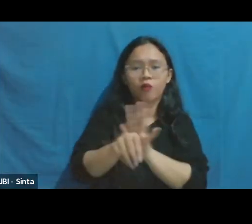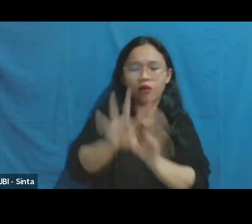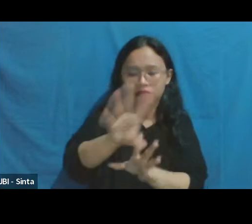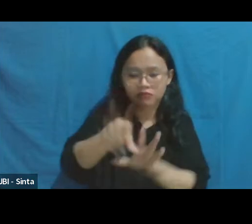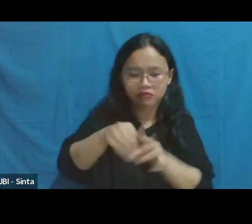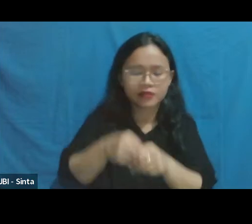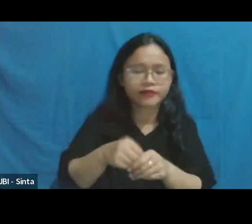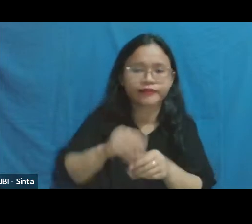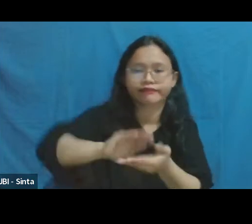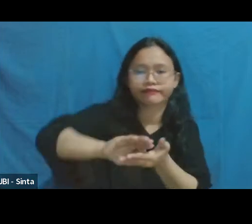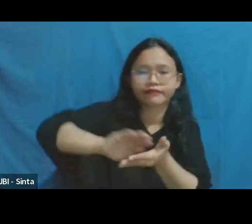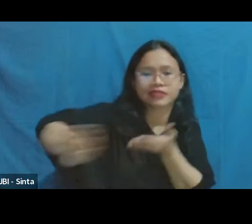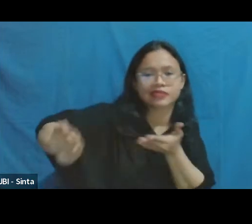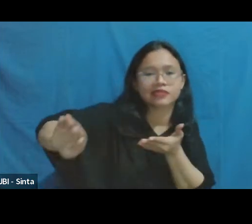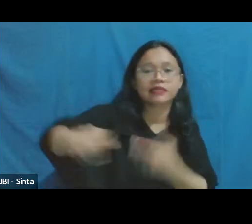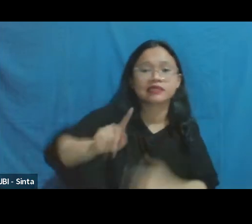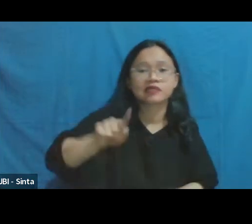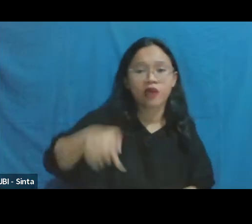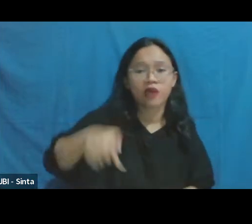the second is,